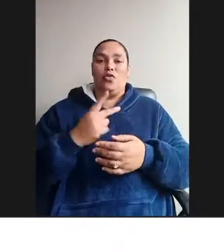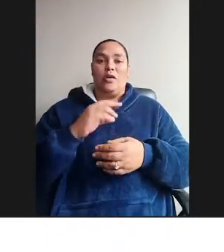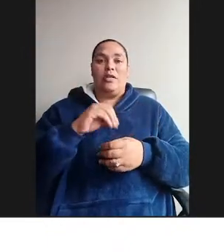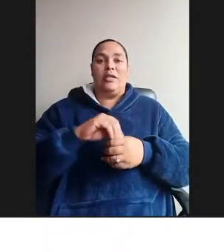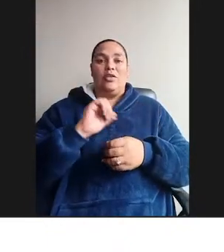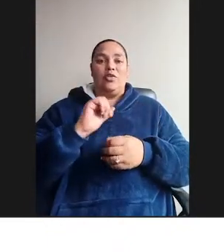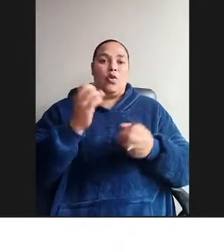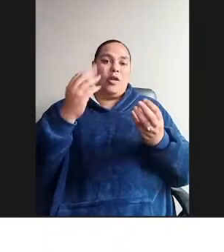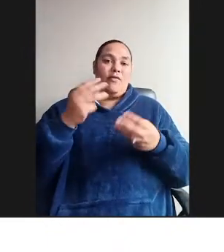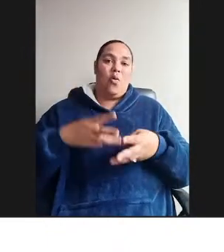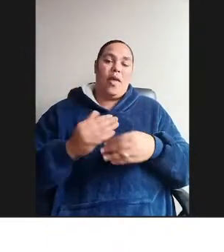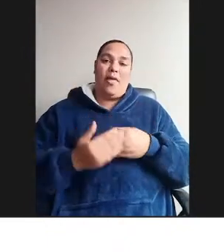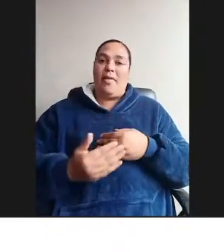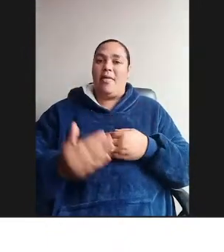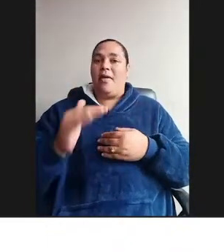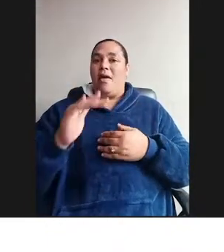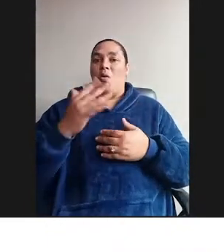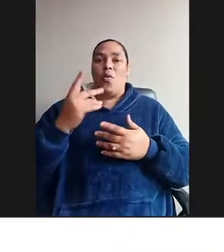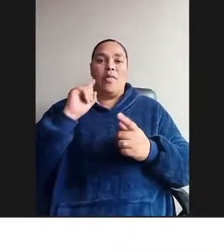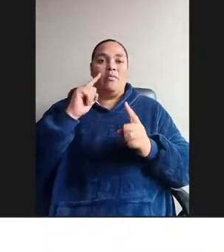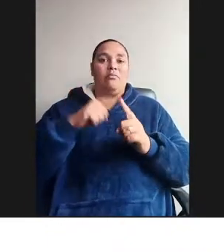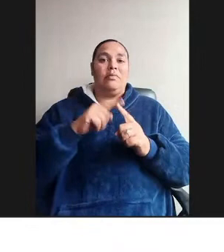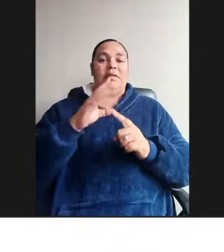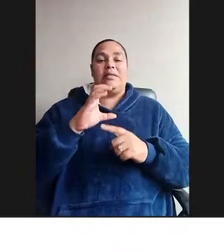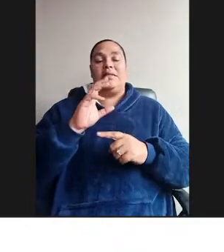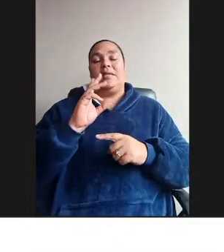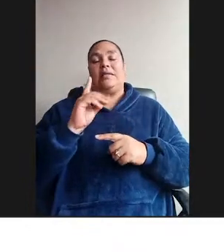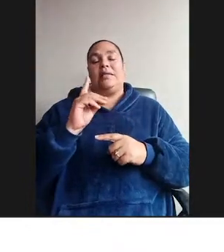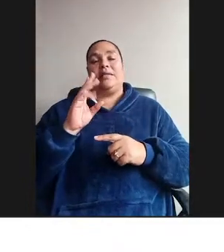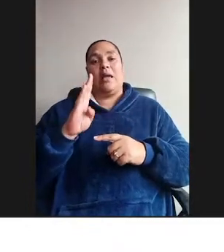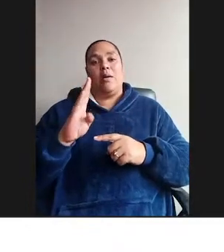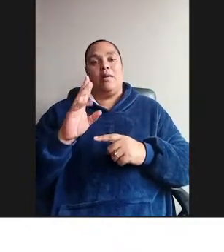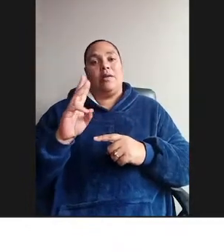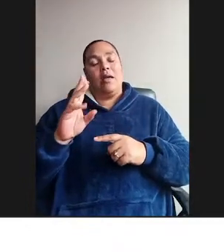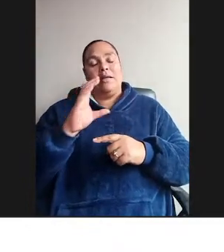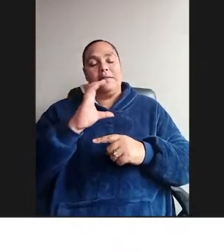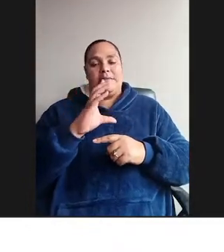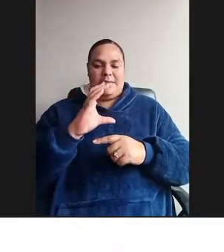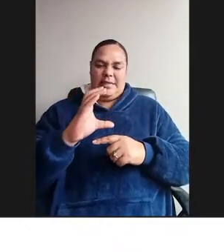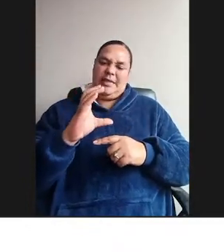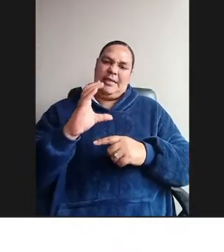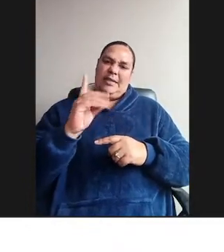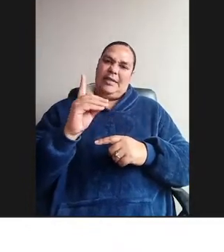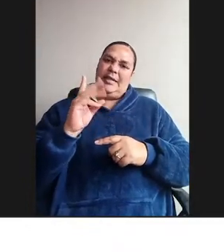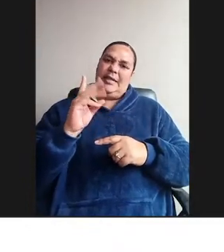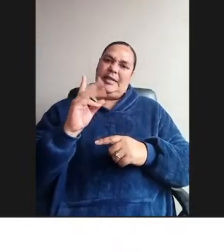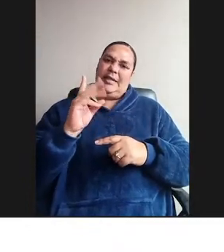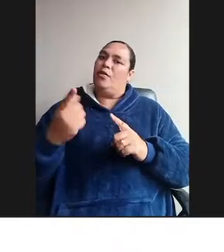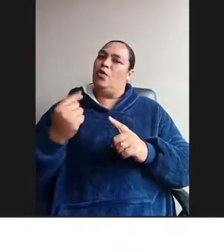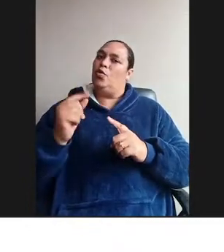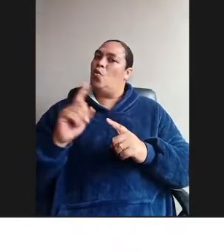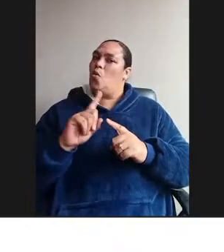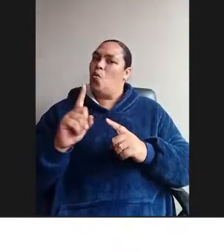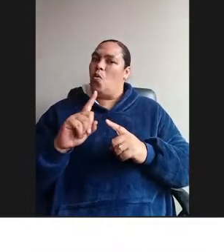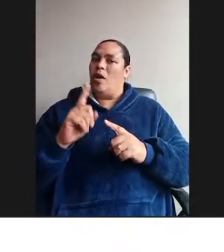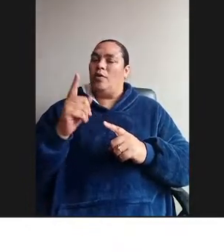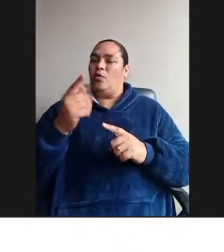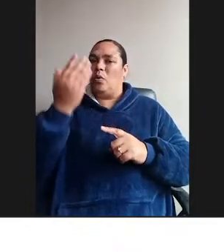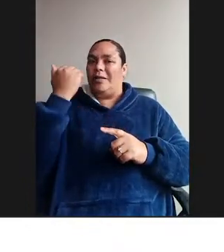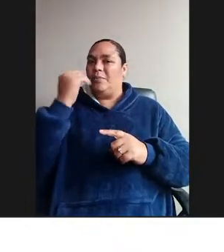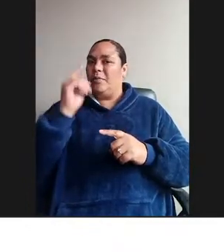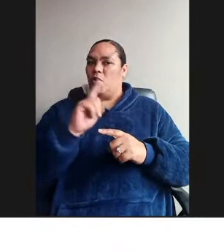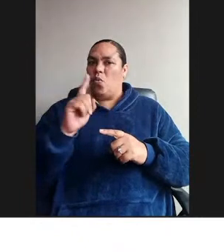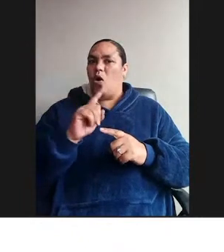information have reached the CDWs and what is it that they are doing, for the standing committee to know the expectations of what will